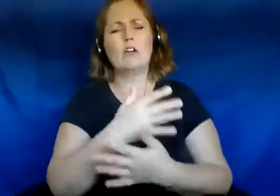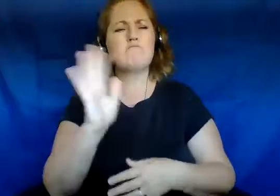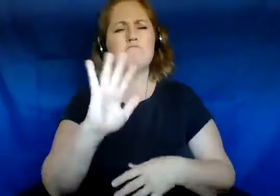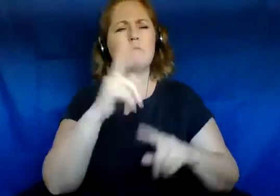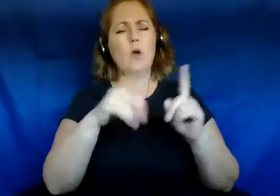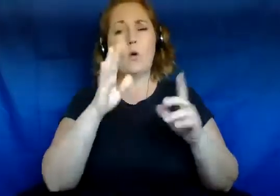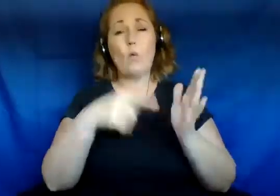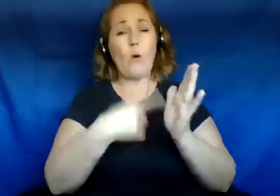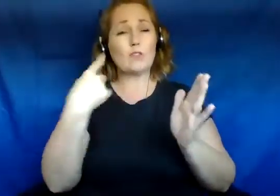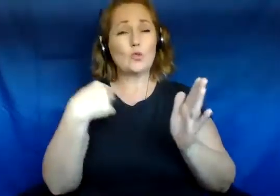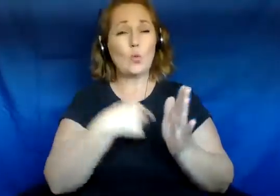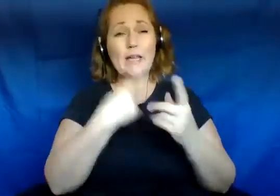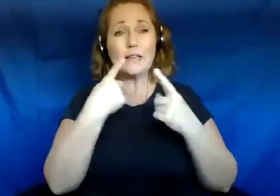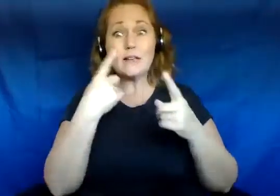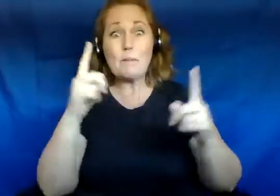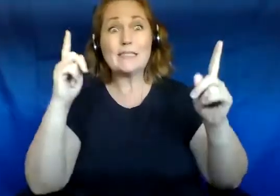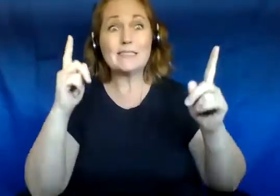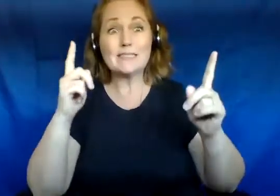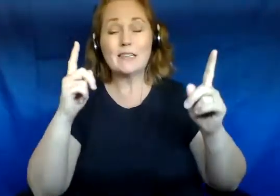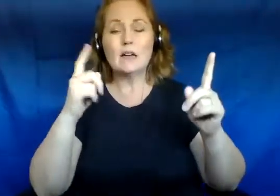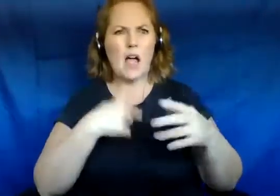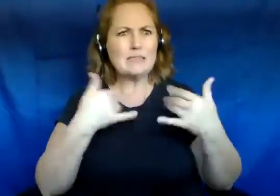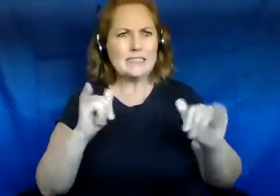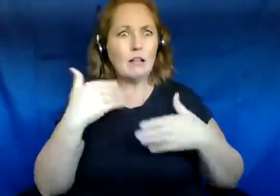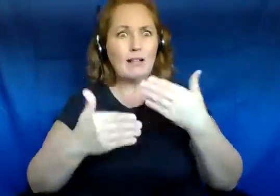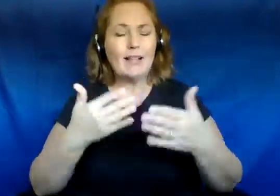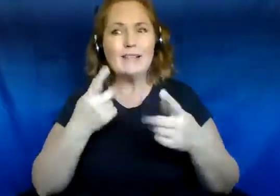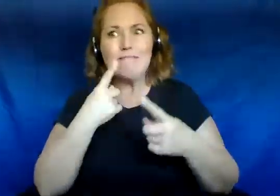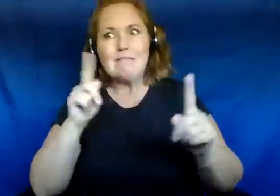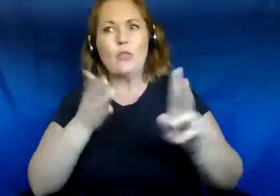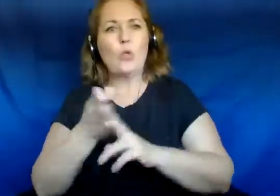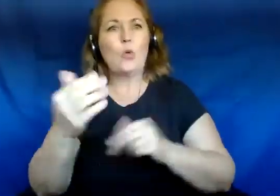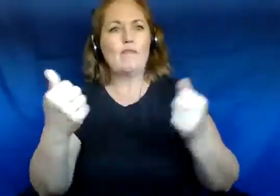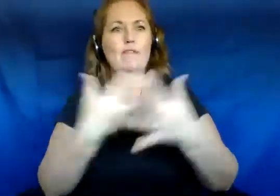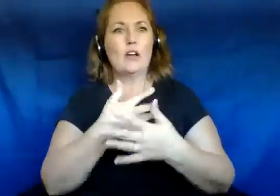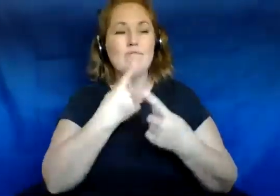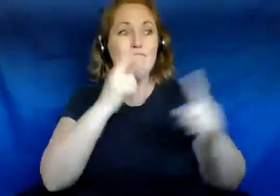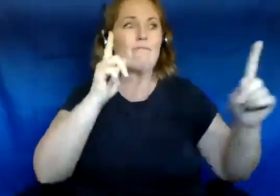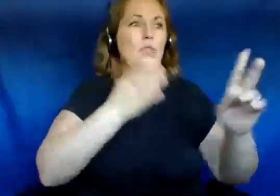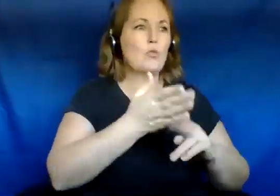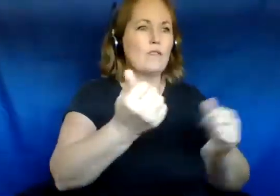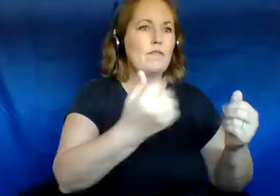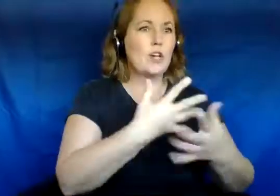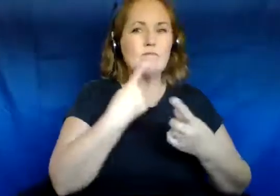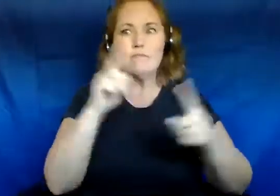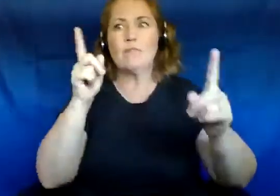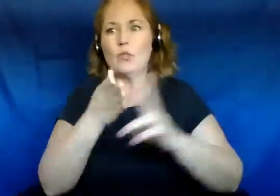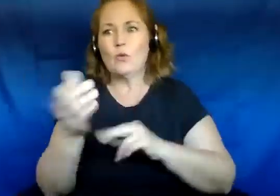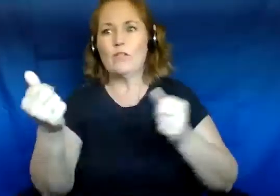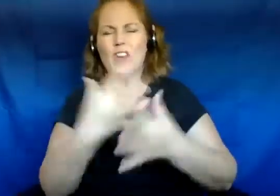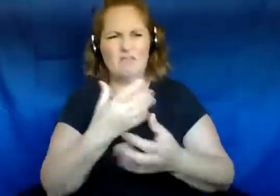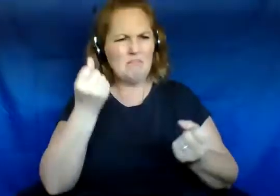fear. Folks, I'm still commencing. I'll tell you, I've walked through a lot of fear in the past 5